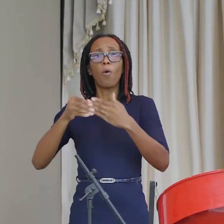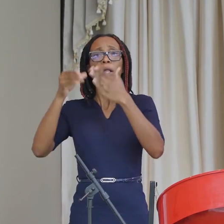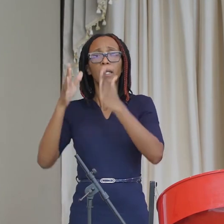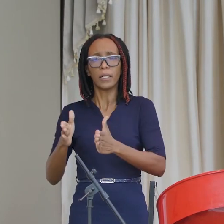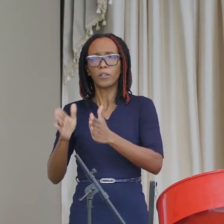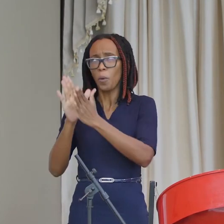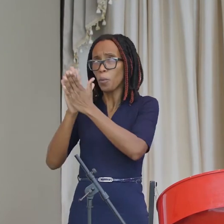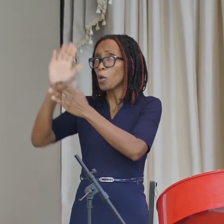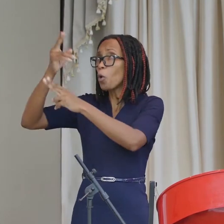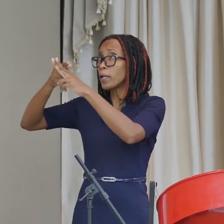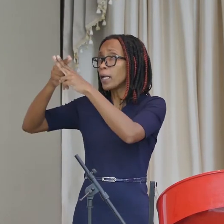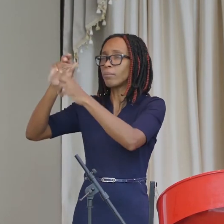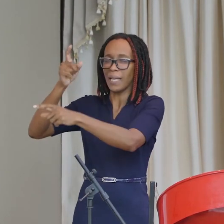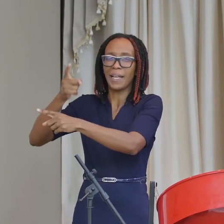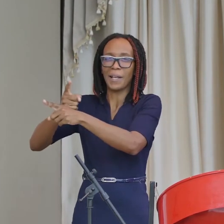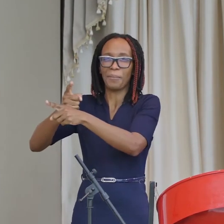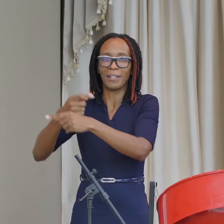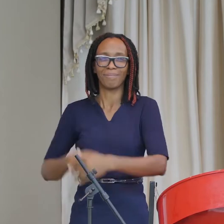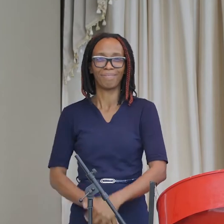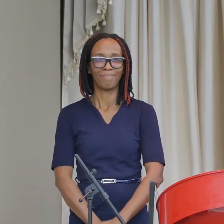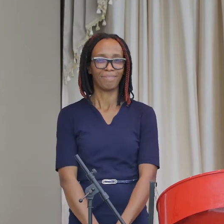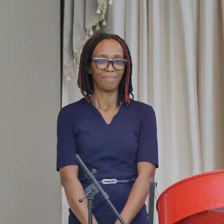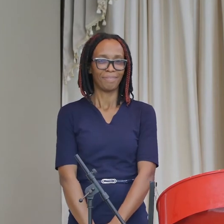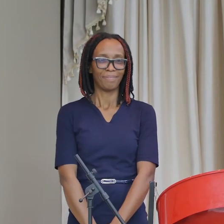we pray. Amen.